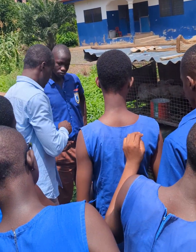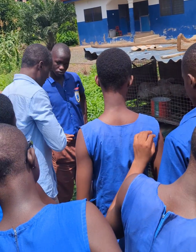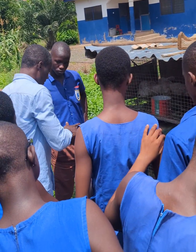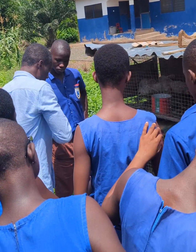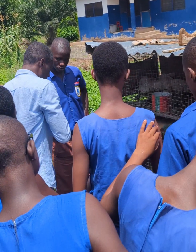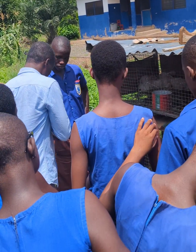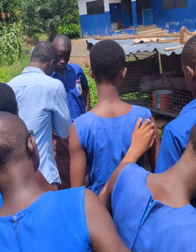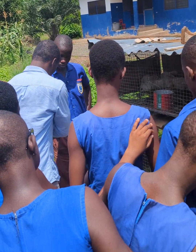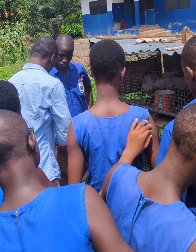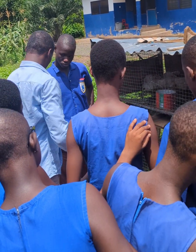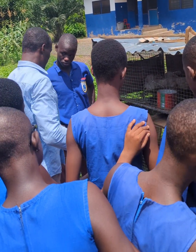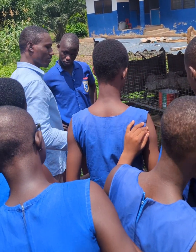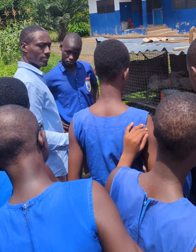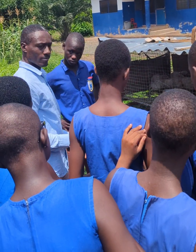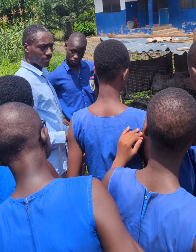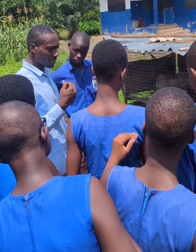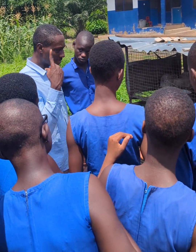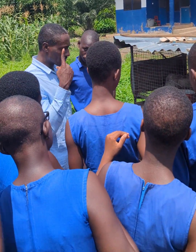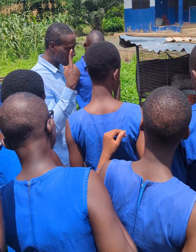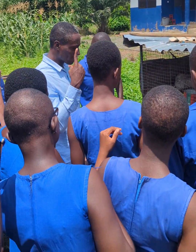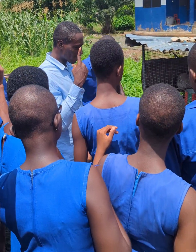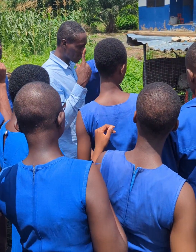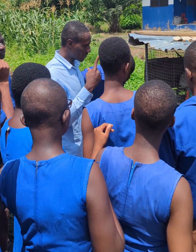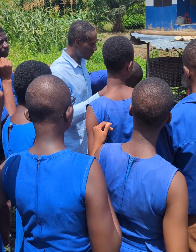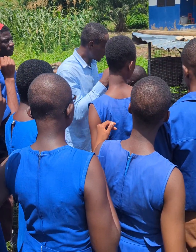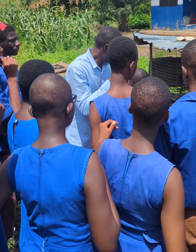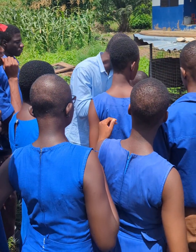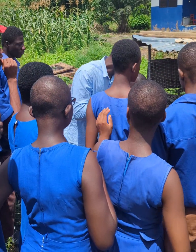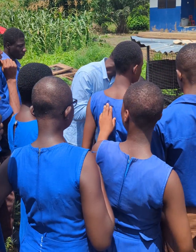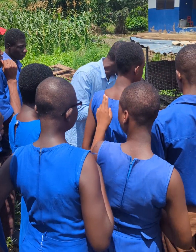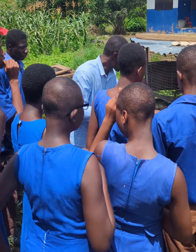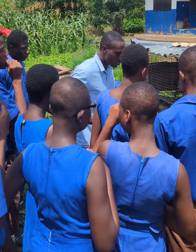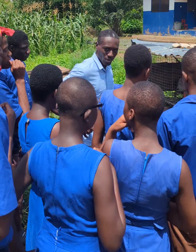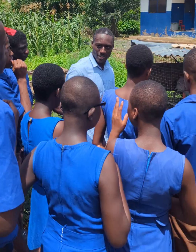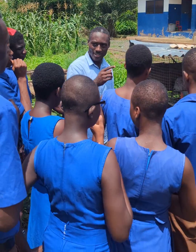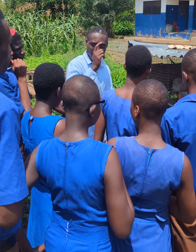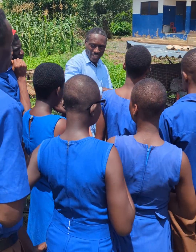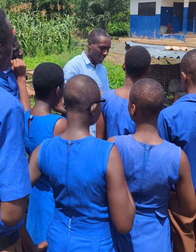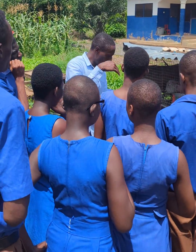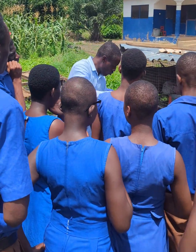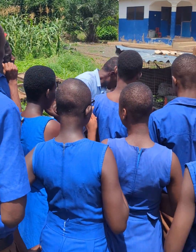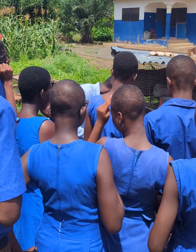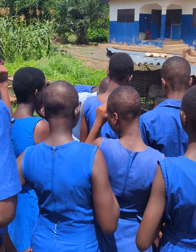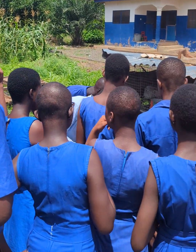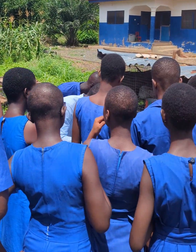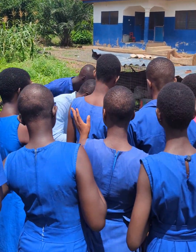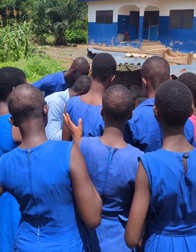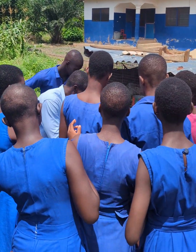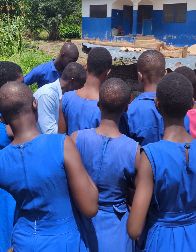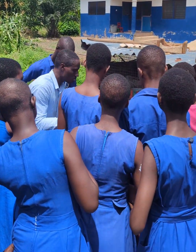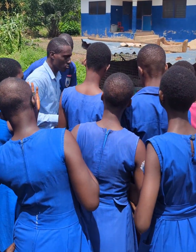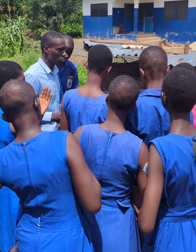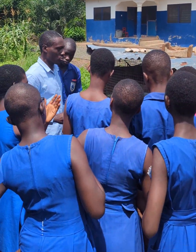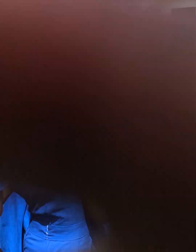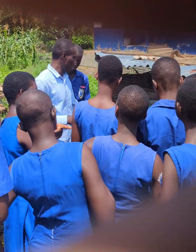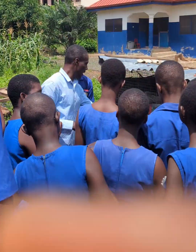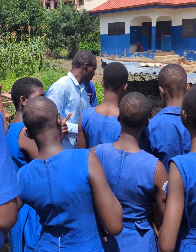The cage had a drawer where the waste materials falls into, which is always cleaned every